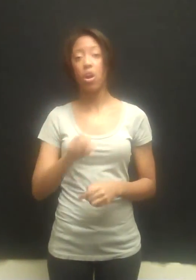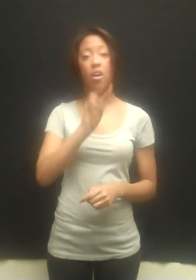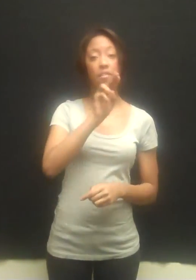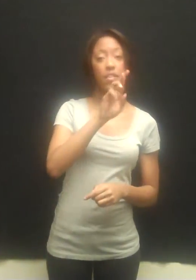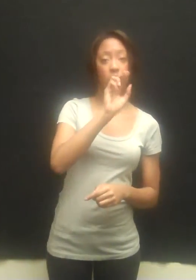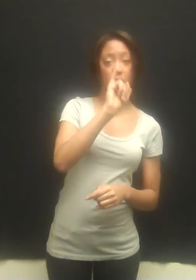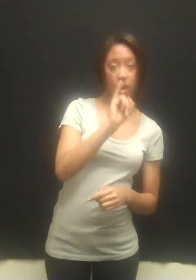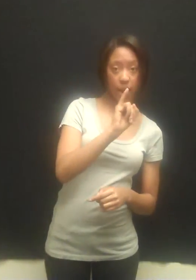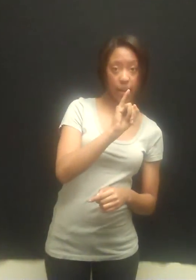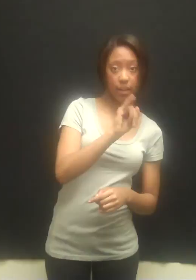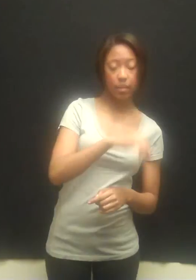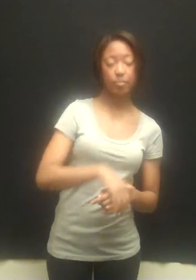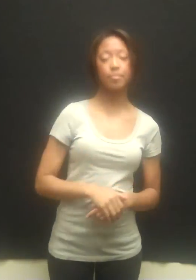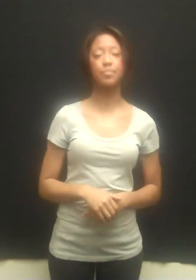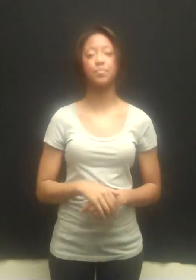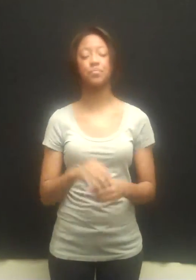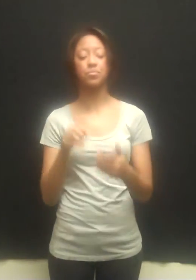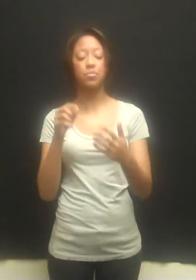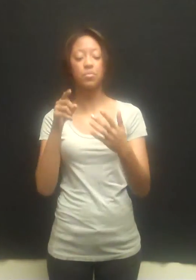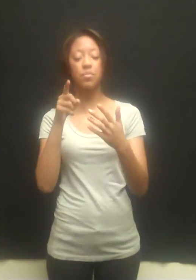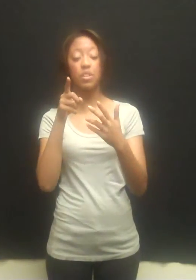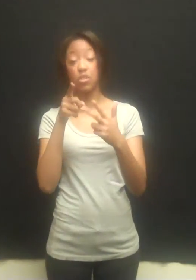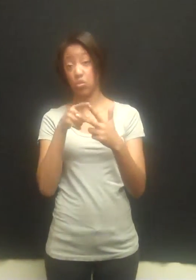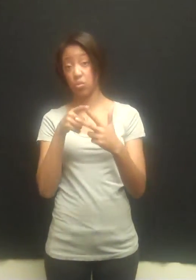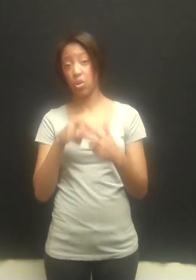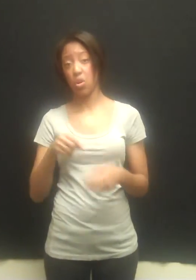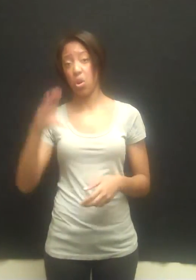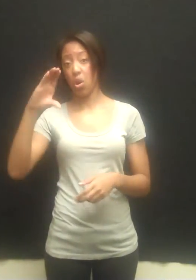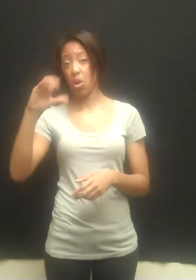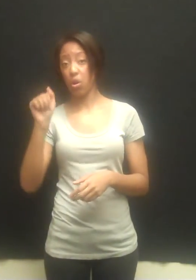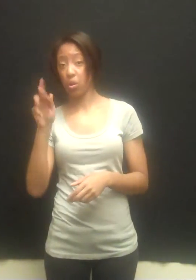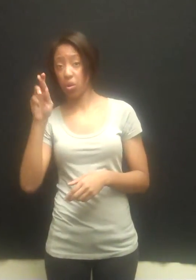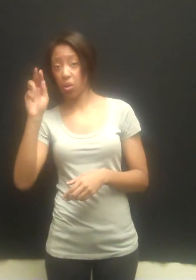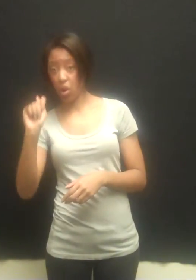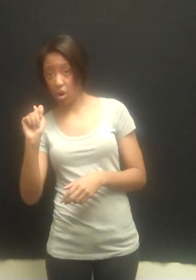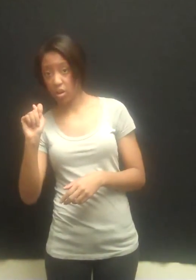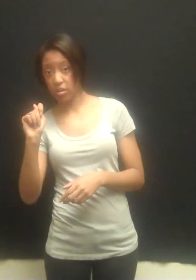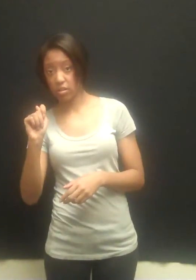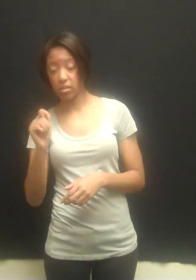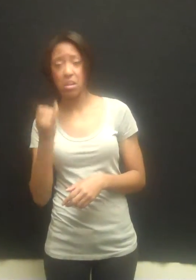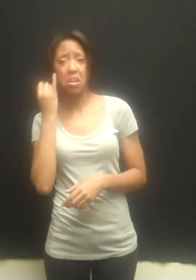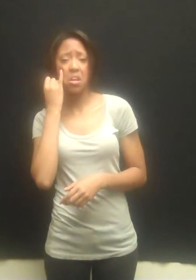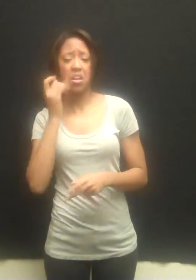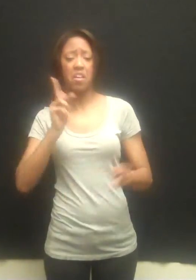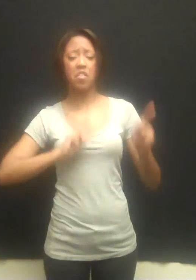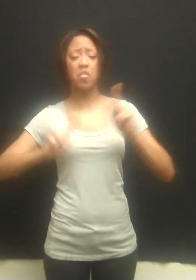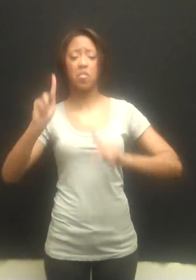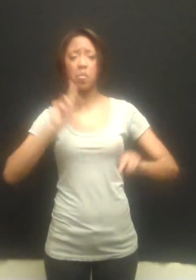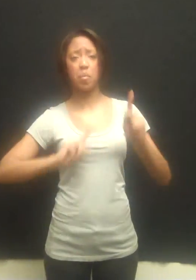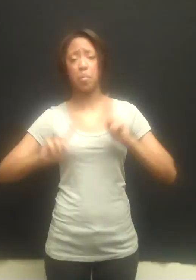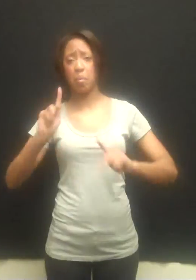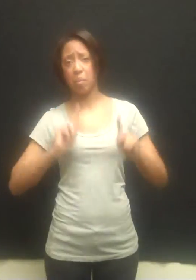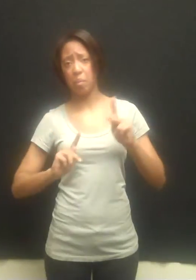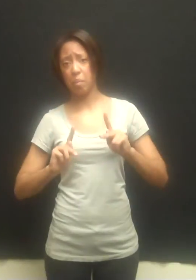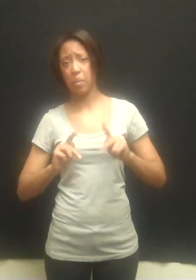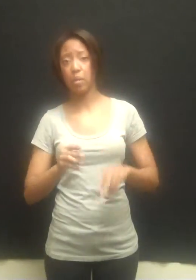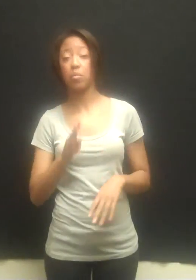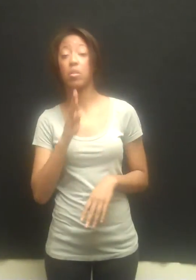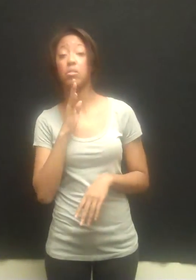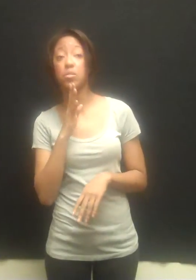CART means that if people are speaking in the room, there's a person listening and captioning that on the screen.